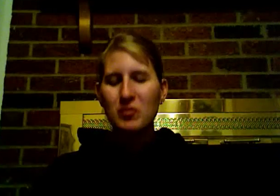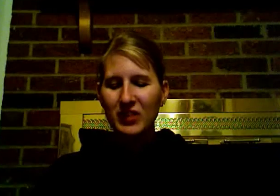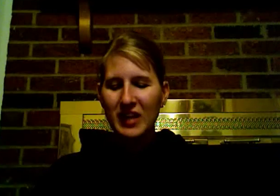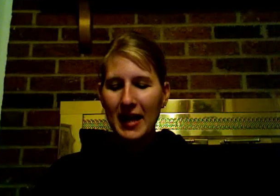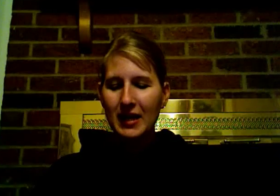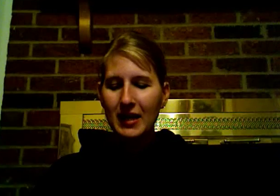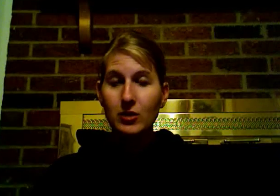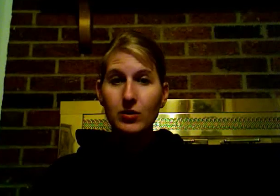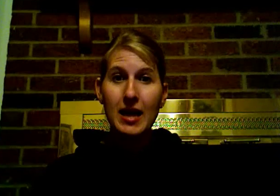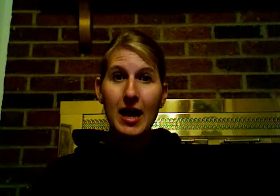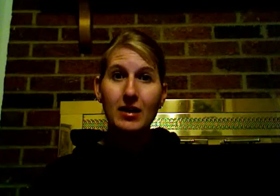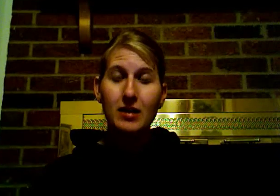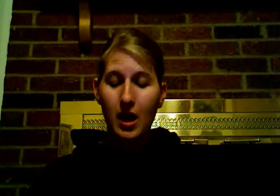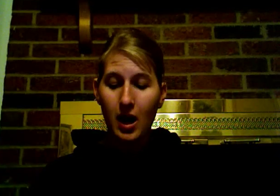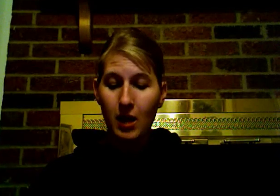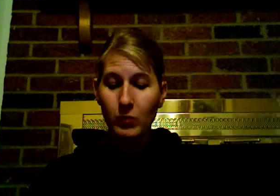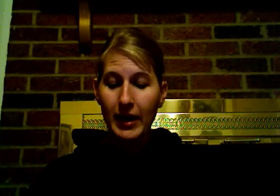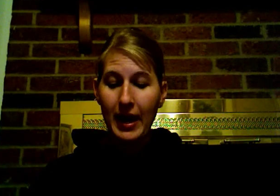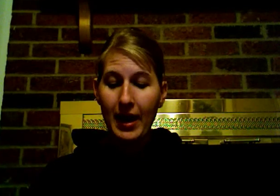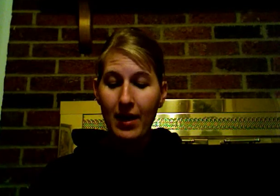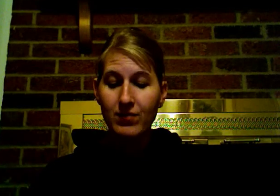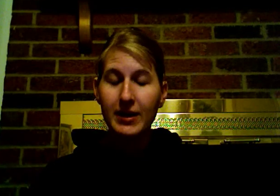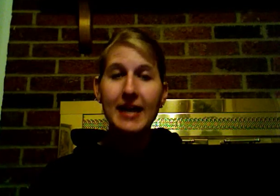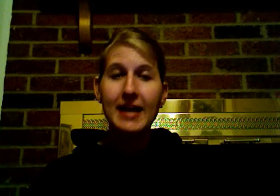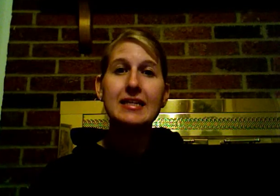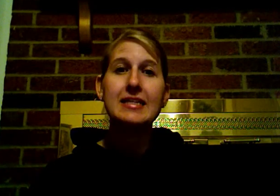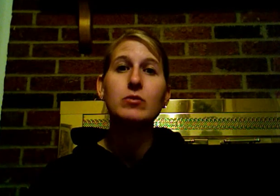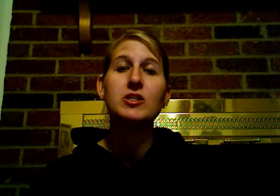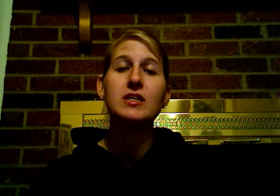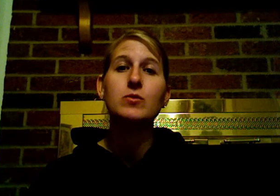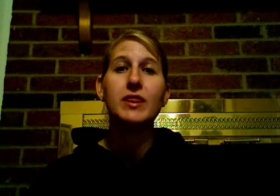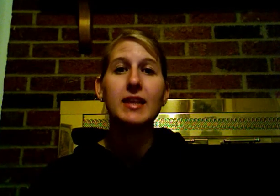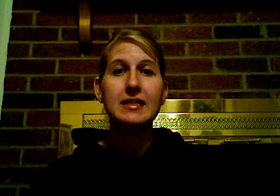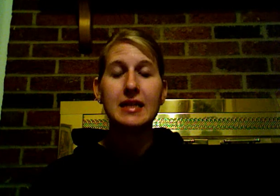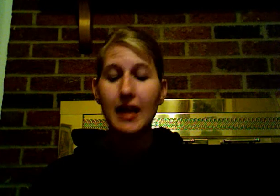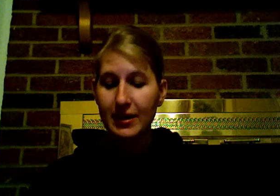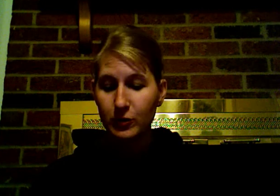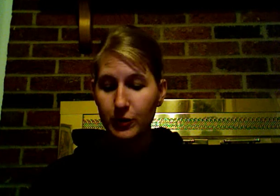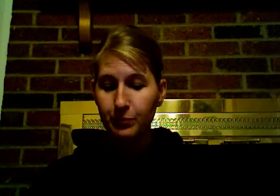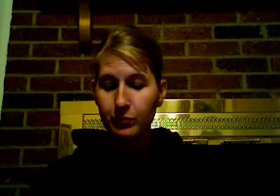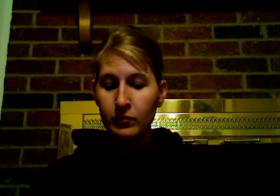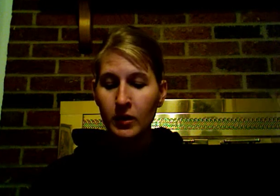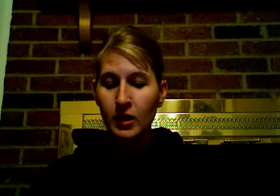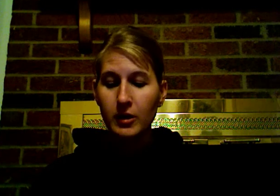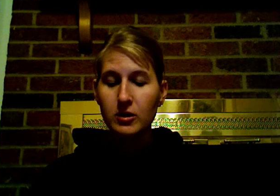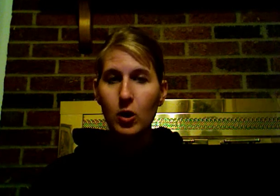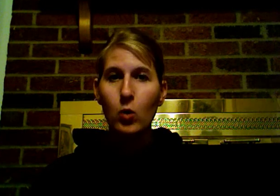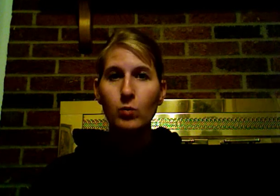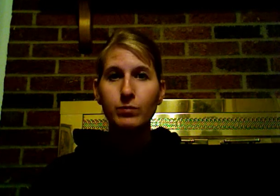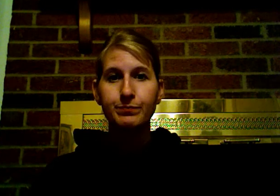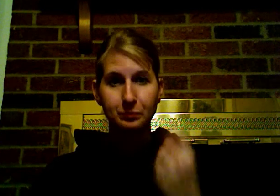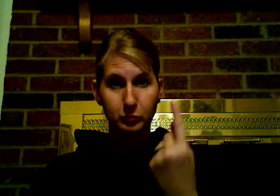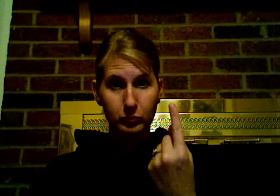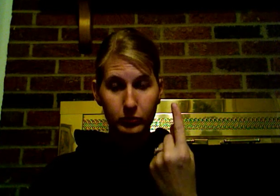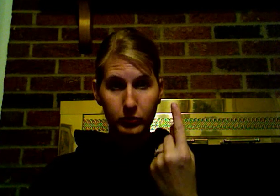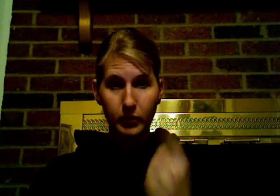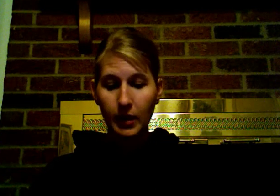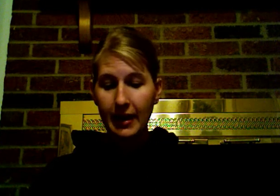Moving on in Unit 9, we have our next list, which deals with things in the classroom. So,